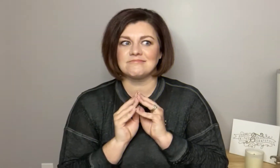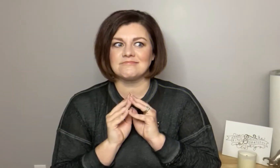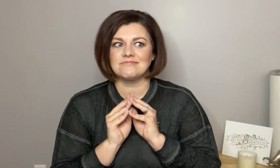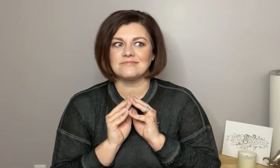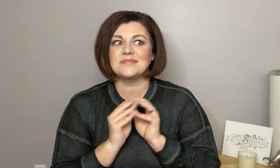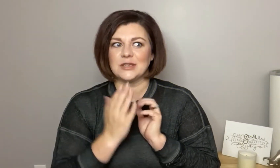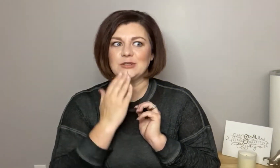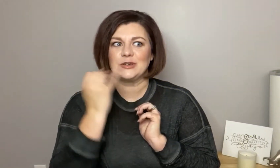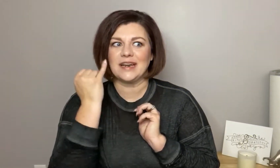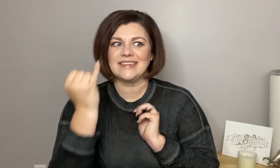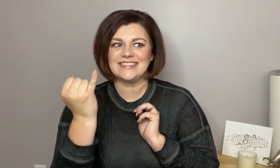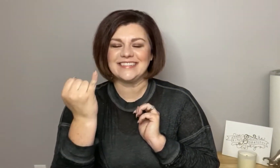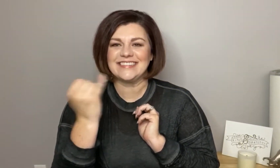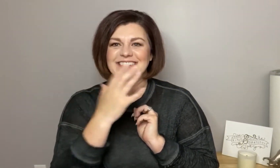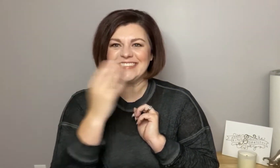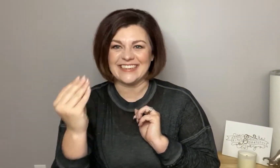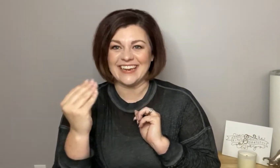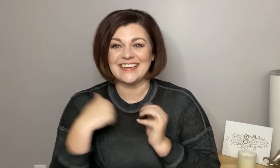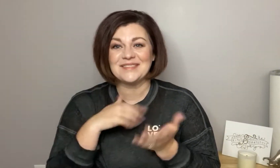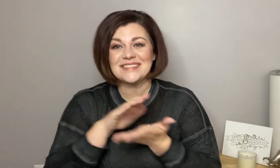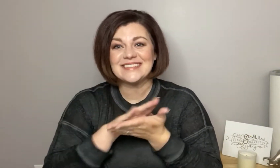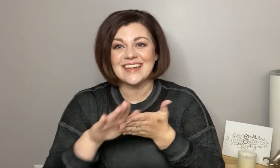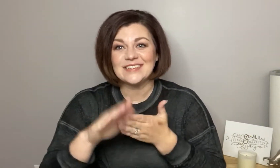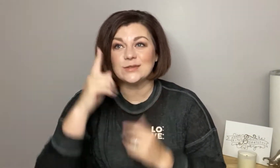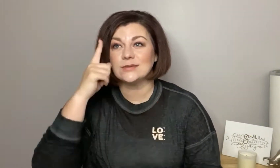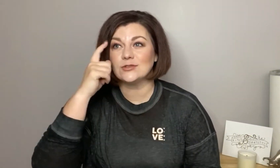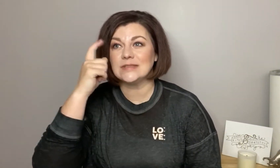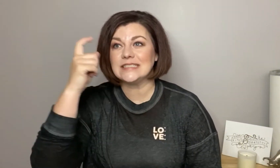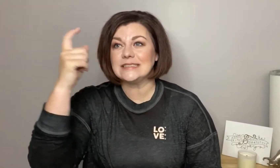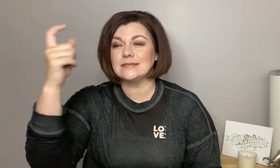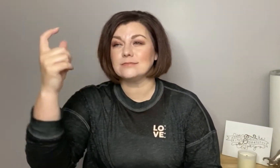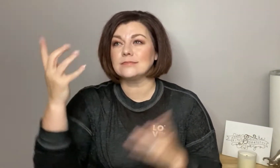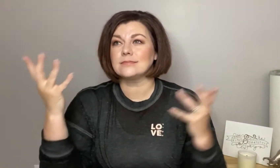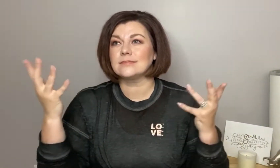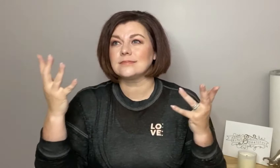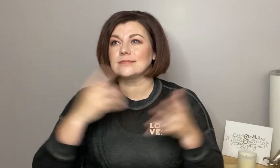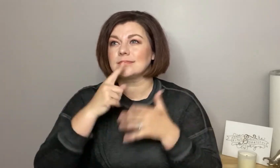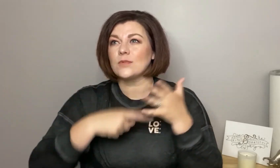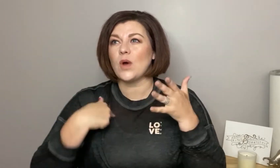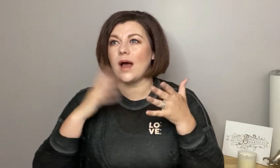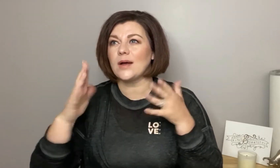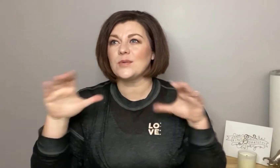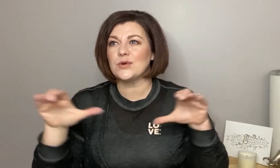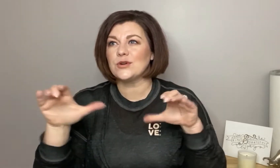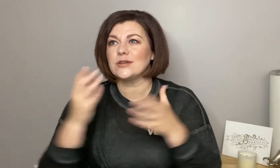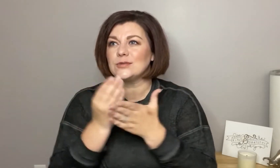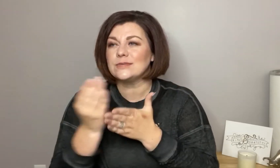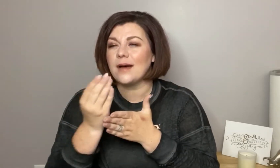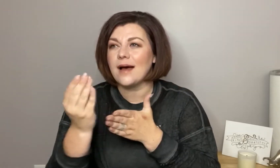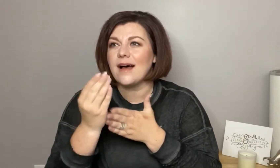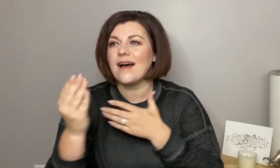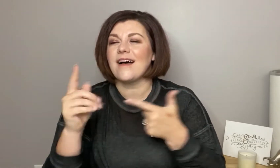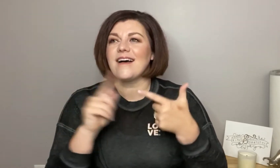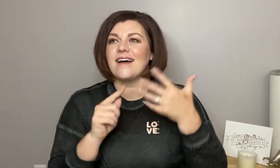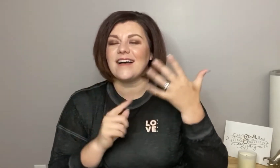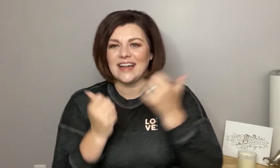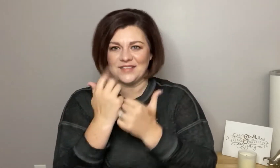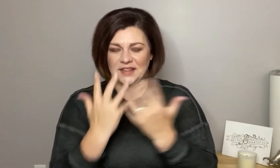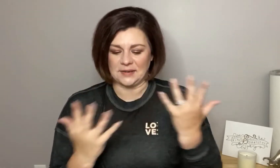I mean, what a good idea. It was so nice to be able to dream up all the different things that I would